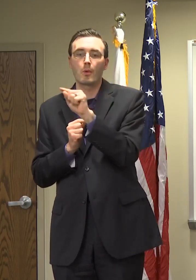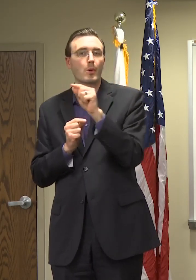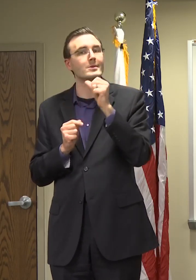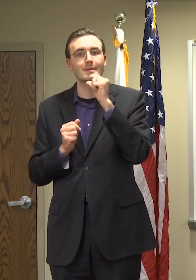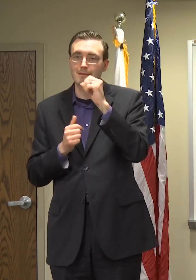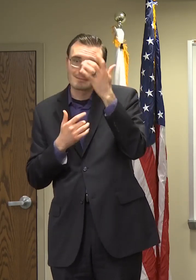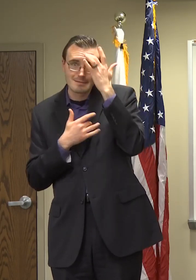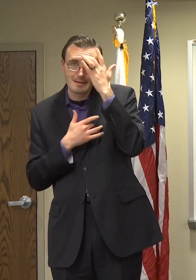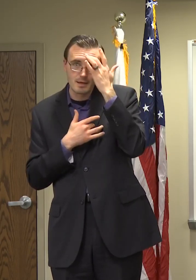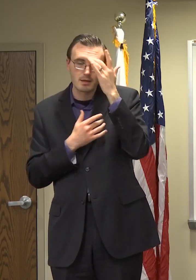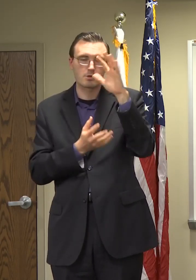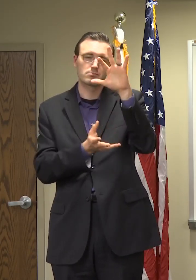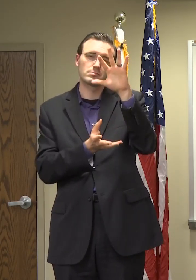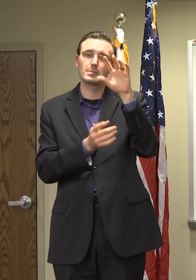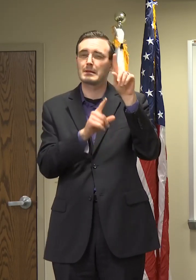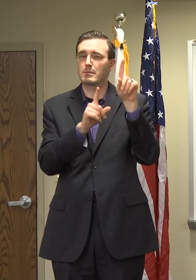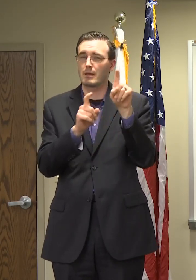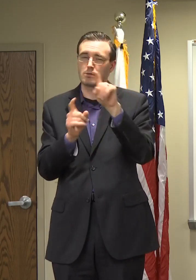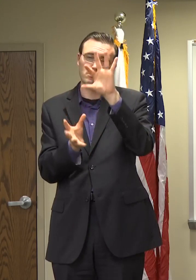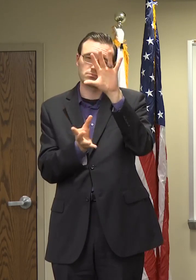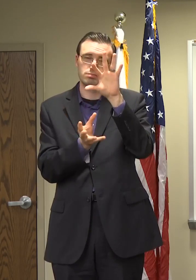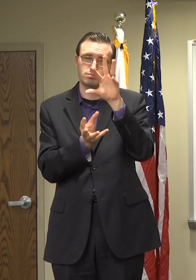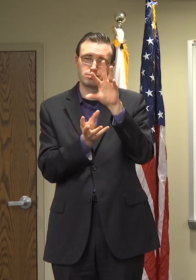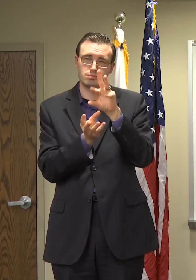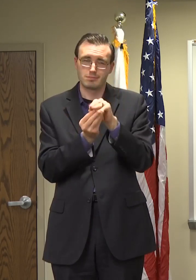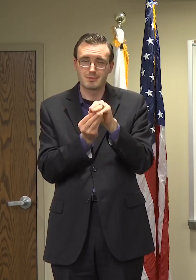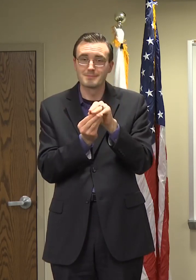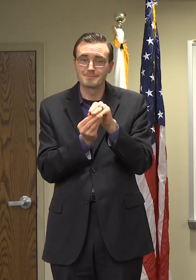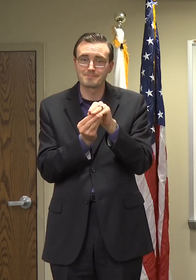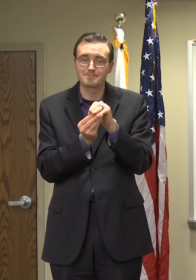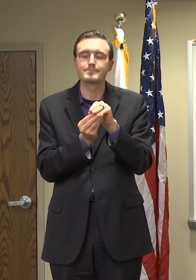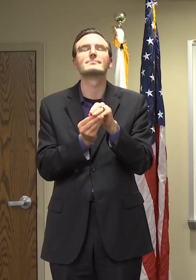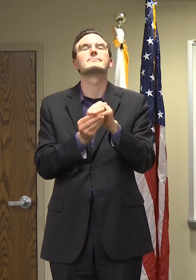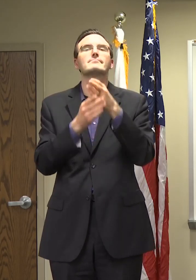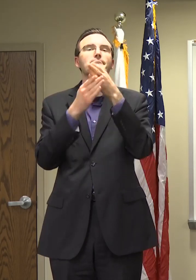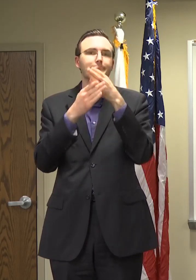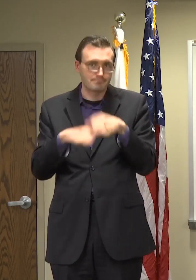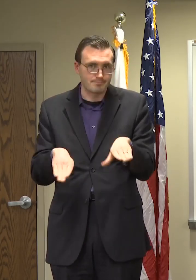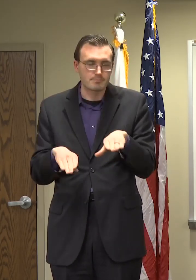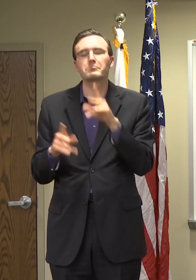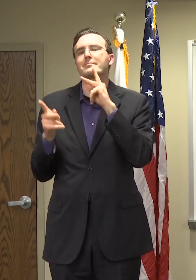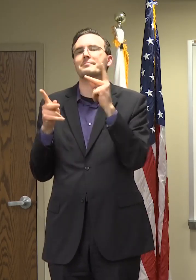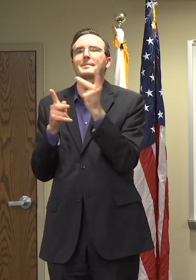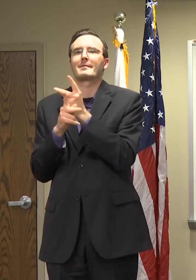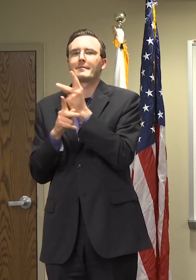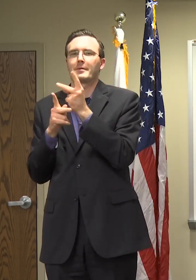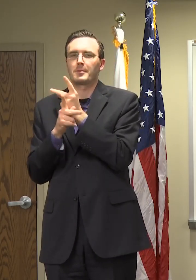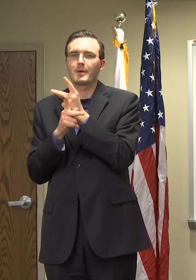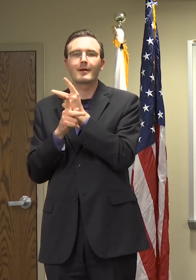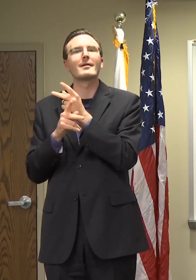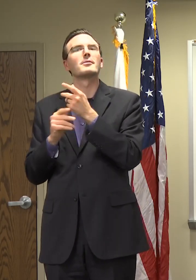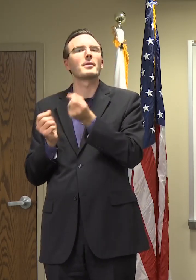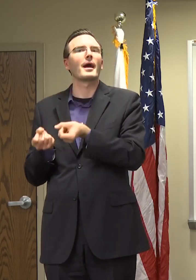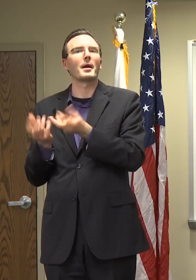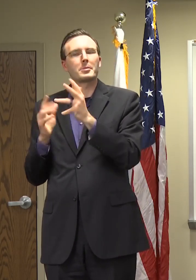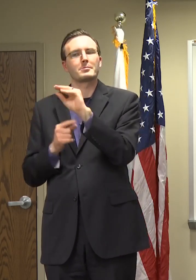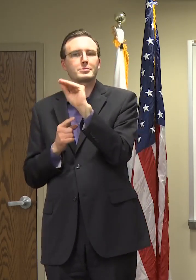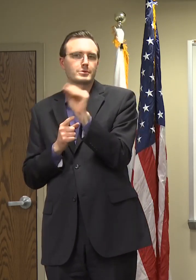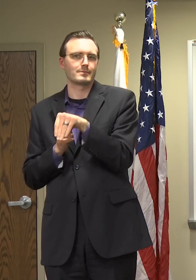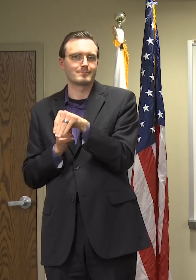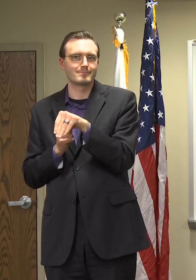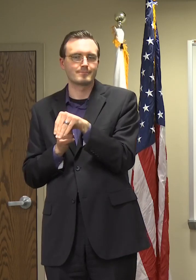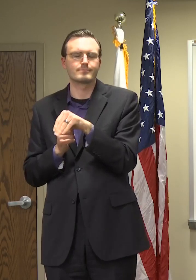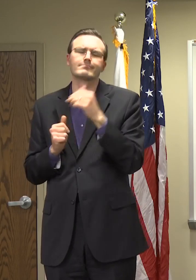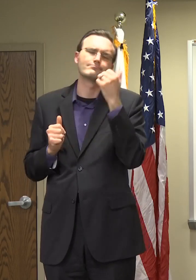top is the positives, and you can get the positivity rate. But it's a rolling rate, so every day you'll see it fluctuates,